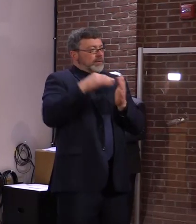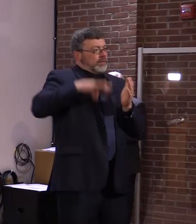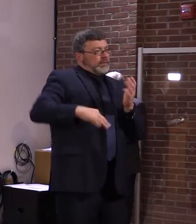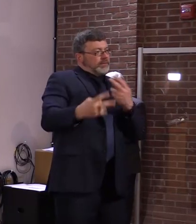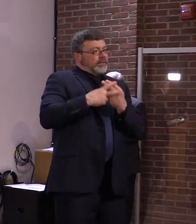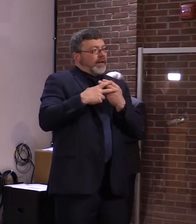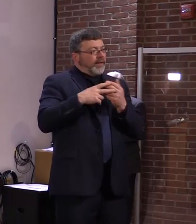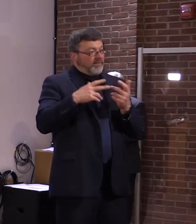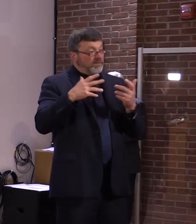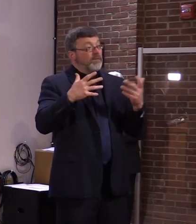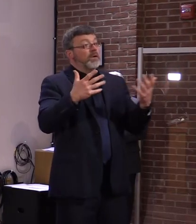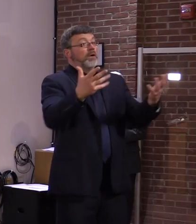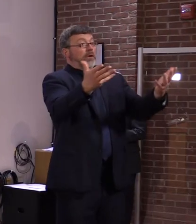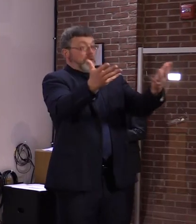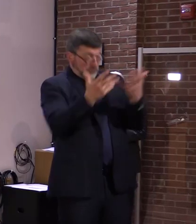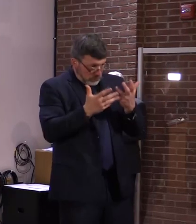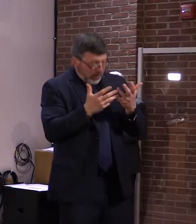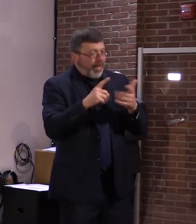that.